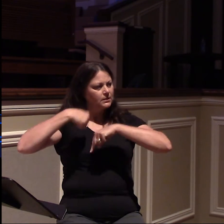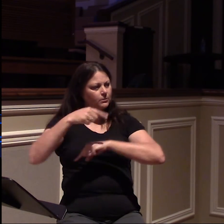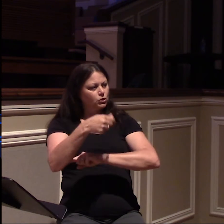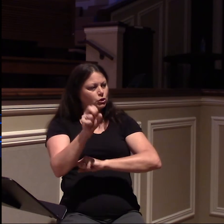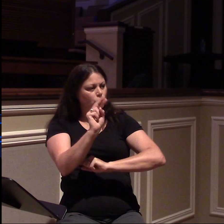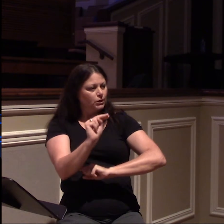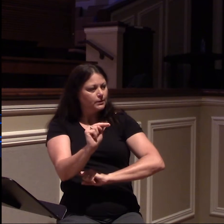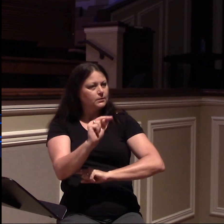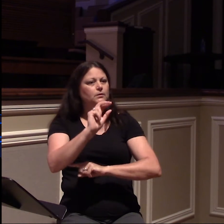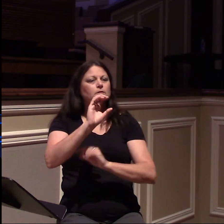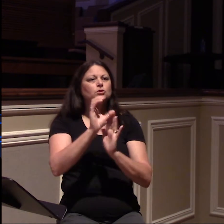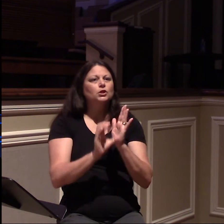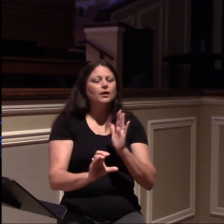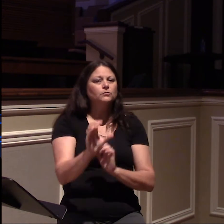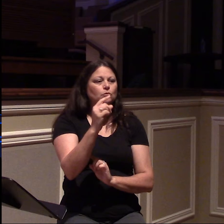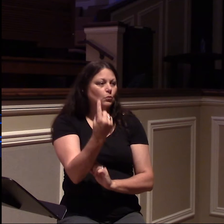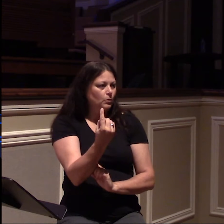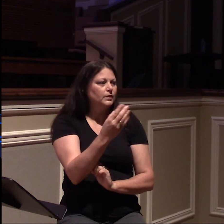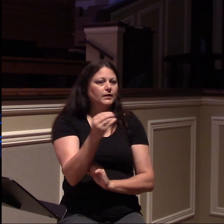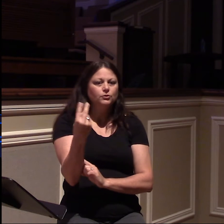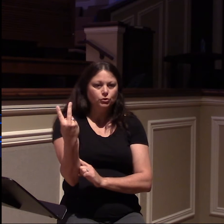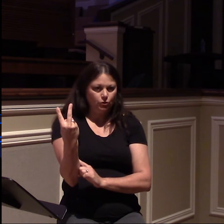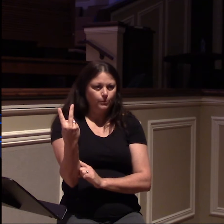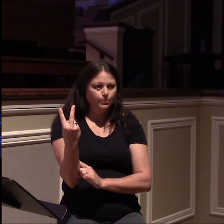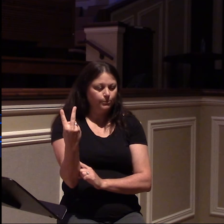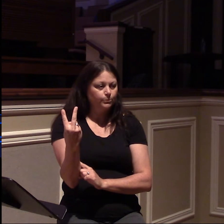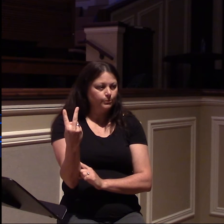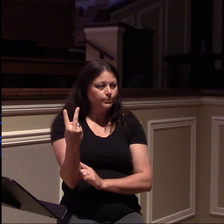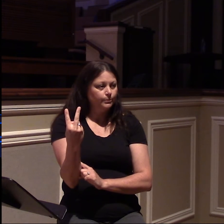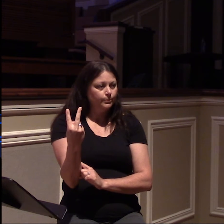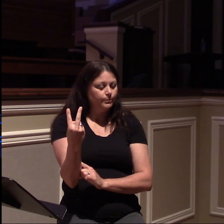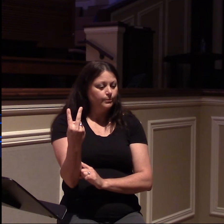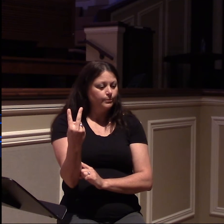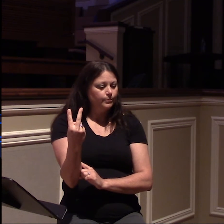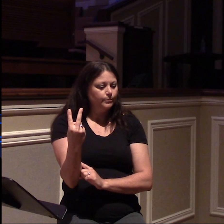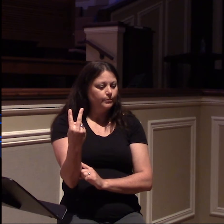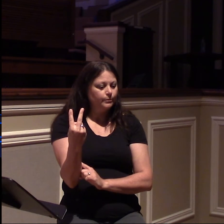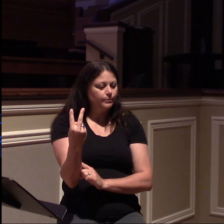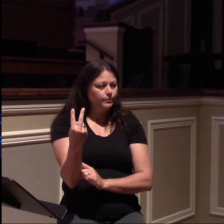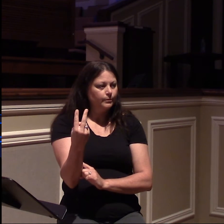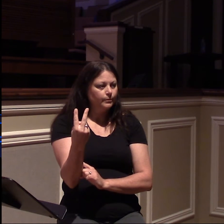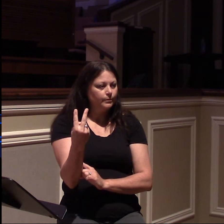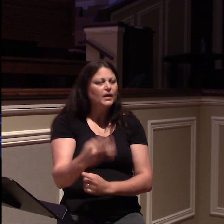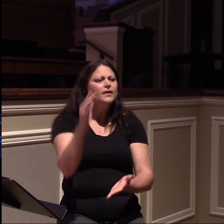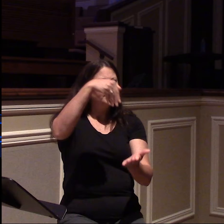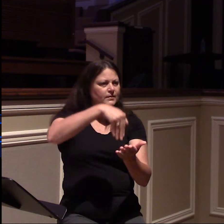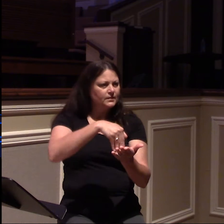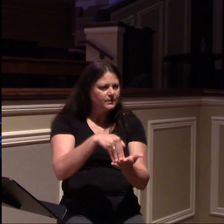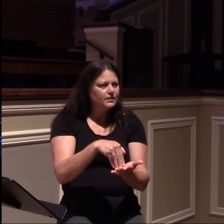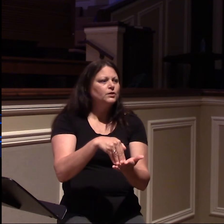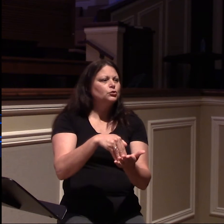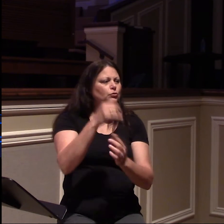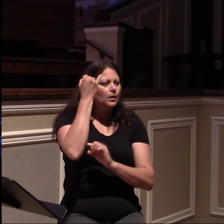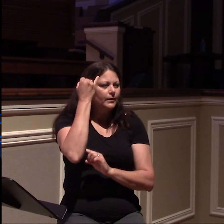story of what God is up to in making us. And so what's central in that proclamation, Genesis chapter